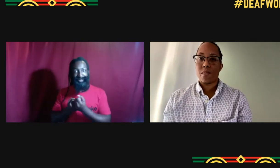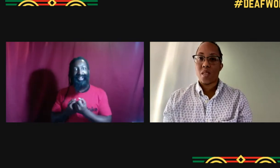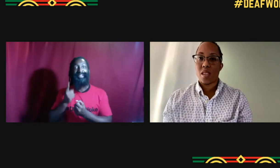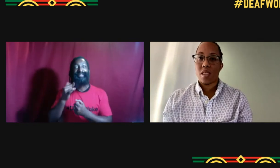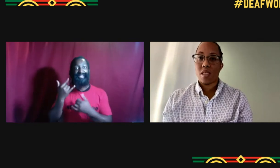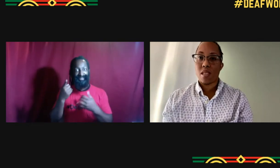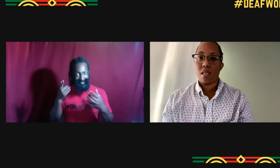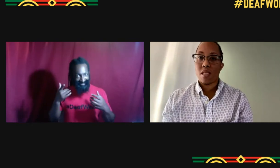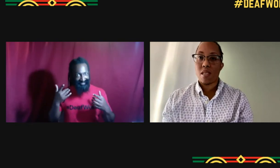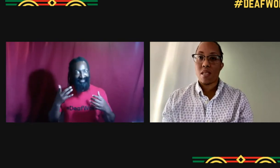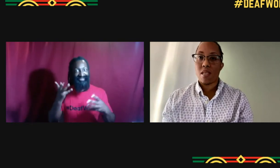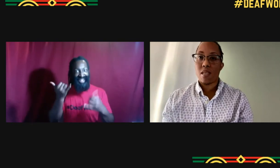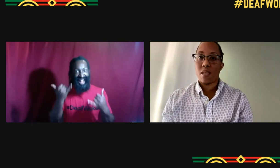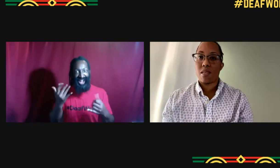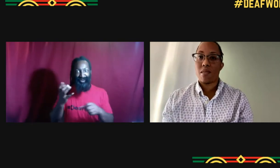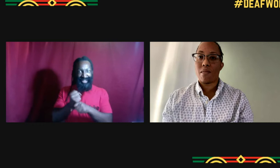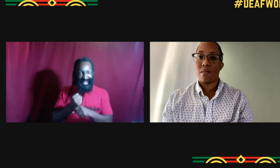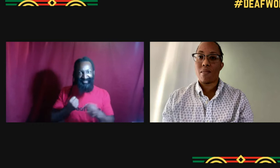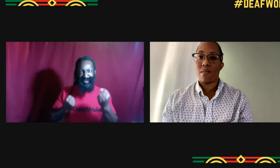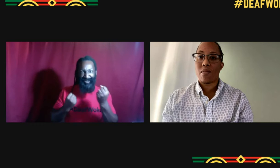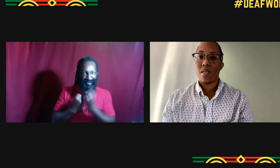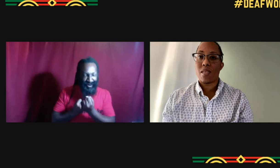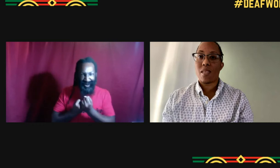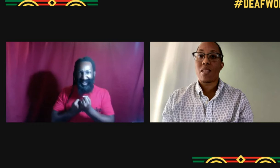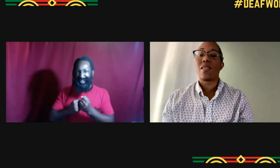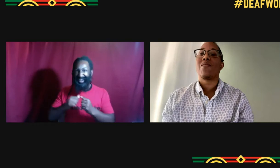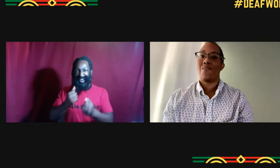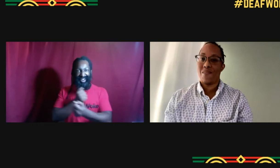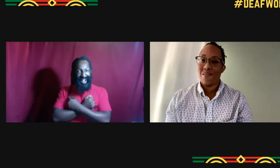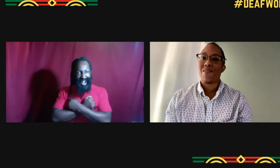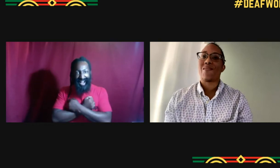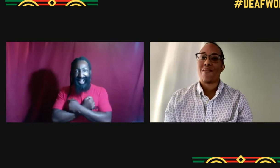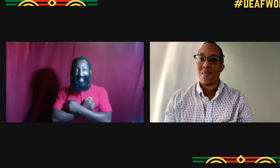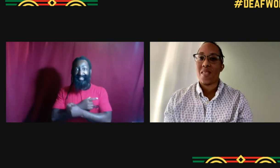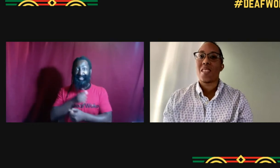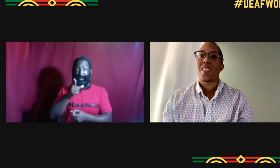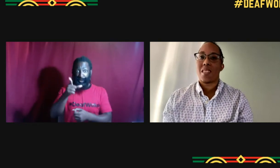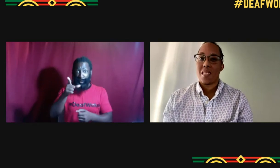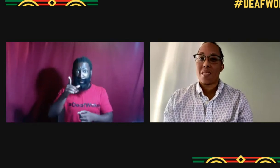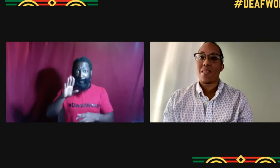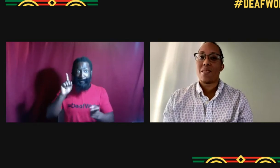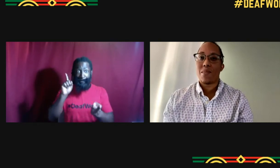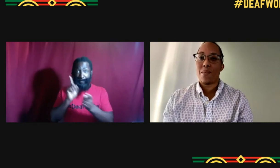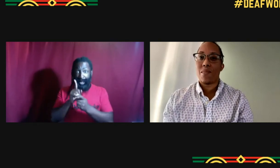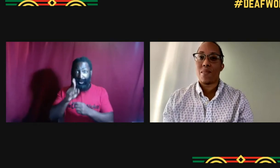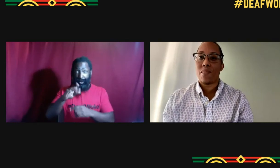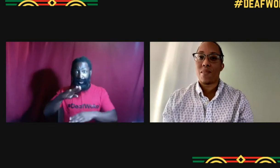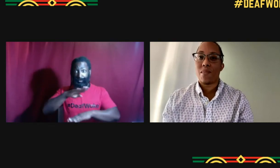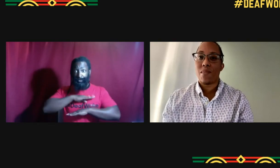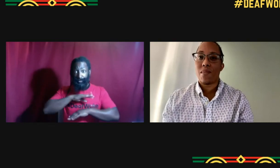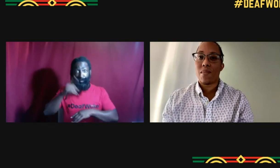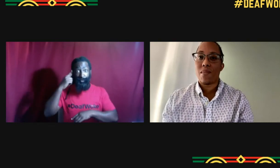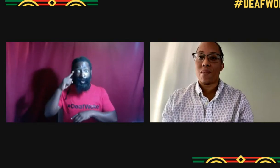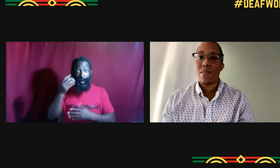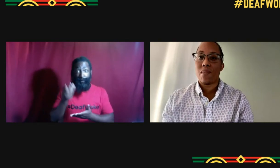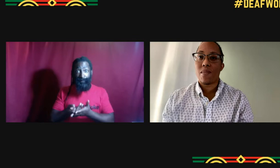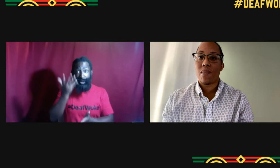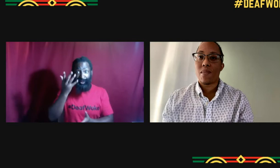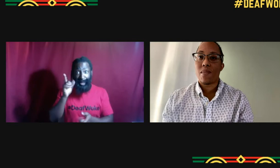You know, going back in time, or, you know, regarding being younger and not getting that support, but now finding that support and that